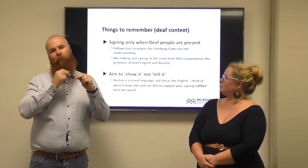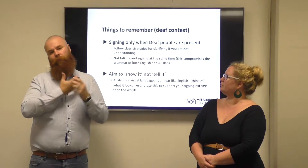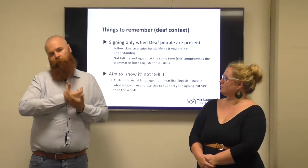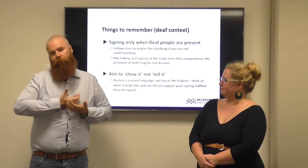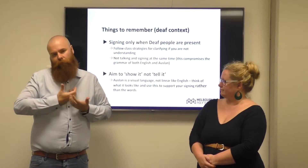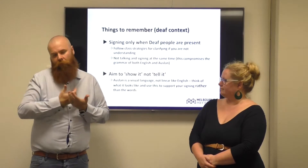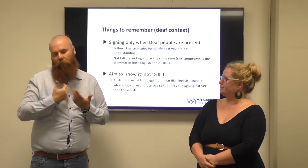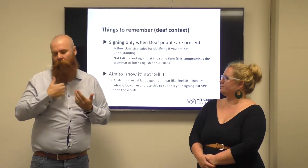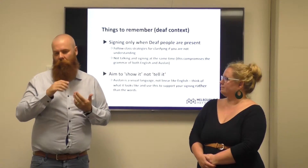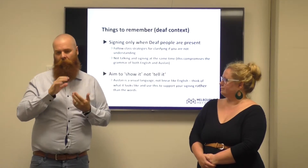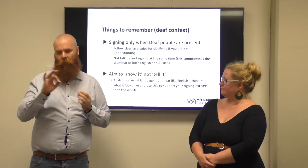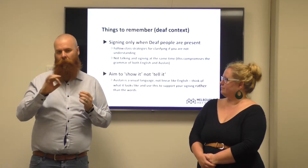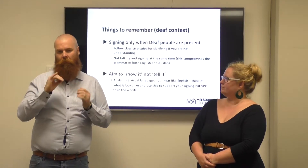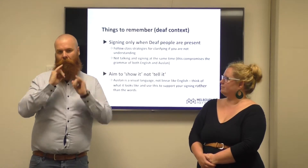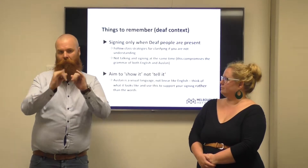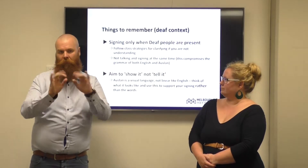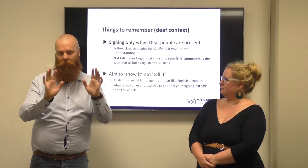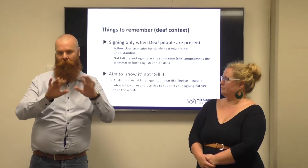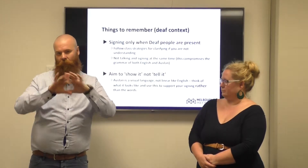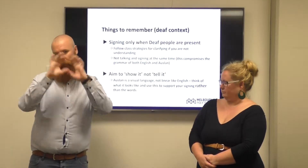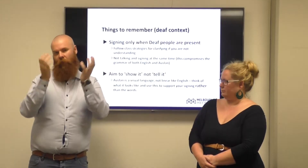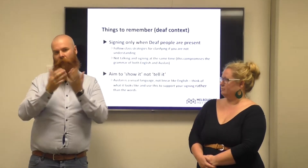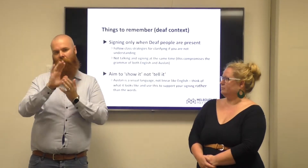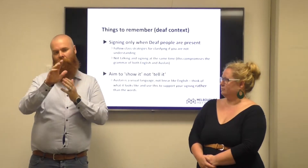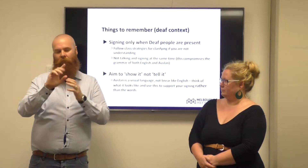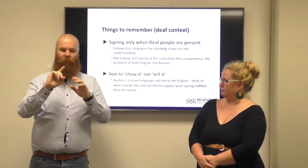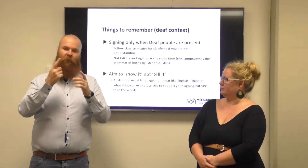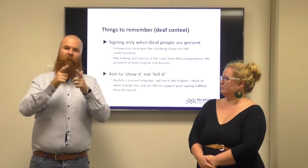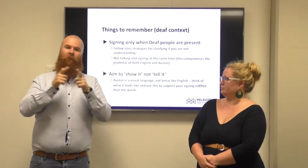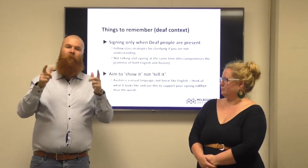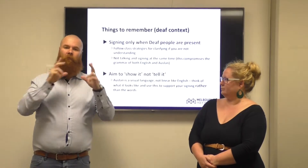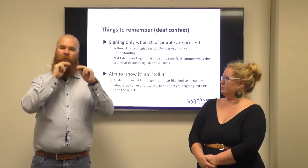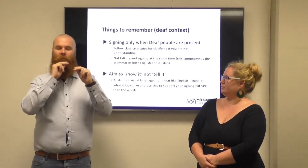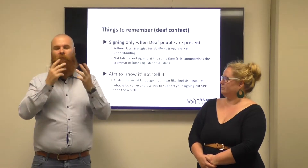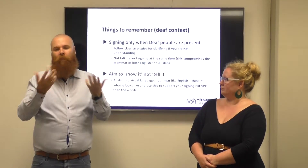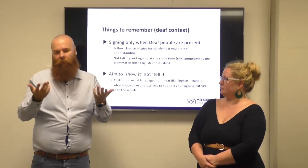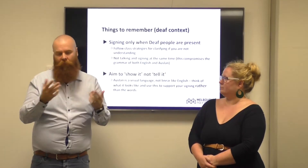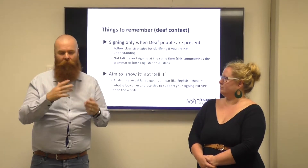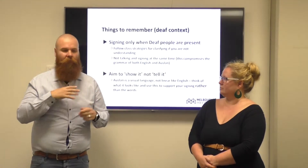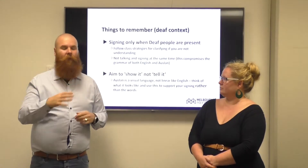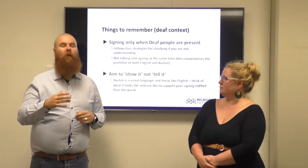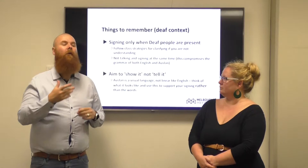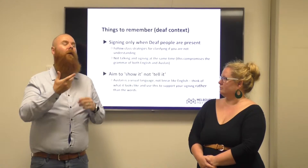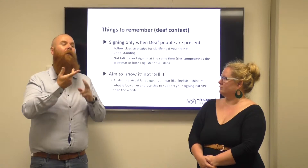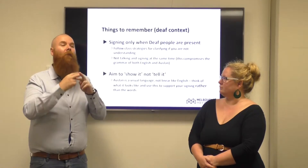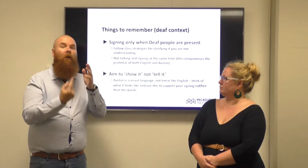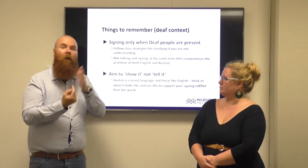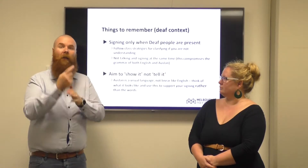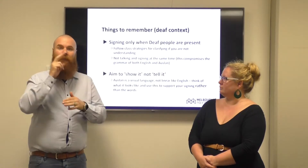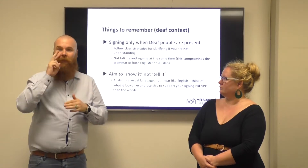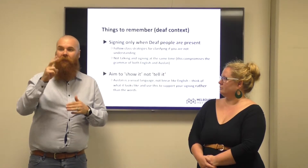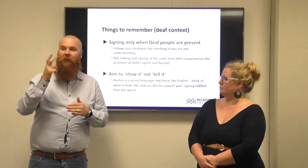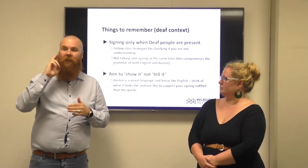We know that as hearing people, you're very comfortable just chatting to each other, and that's what's most natural, that's fine.